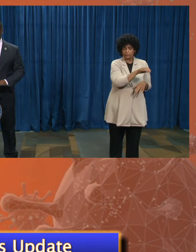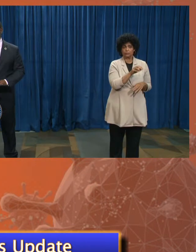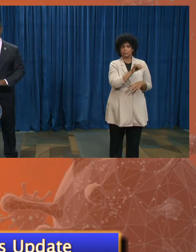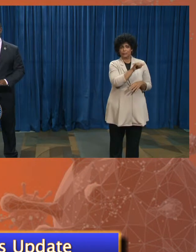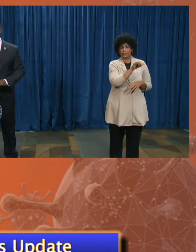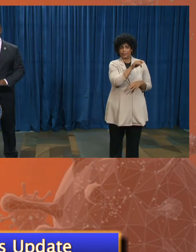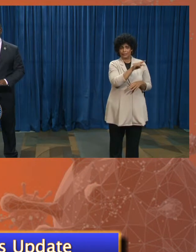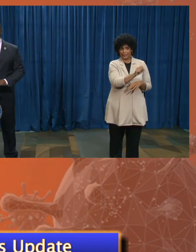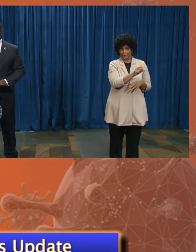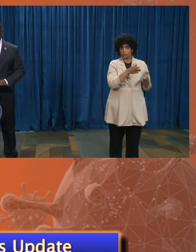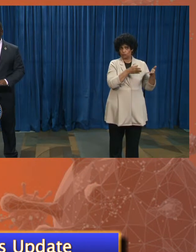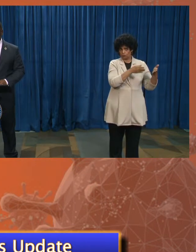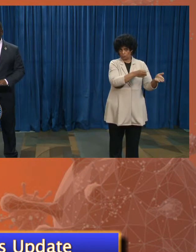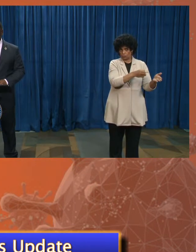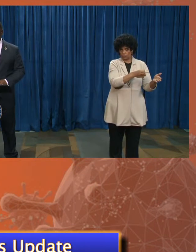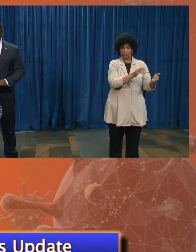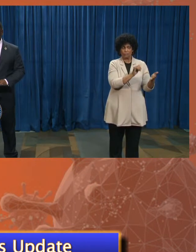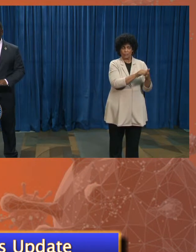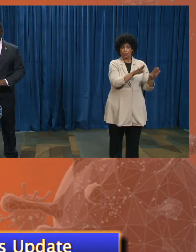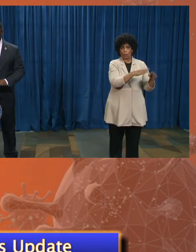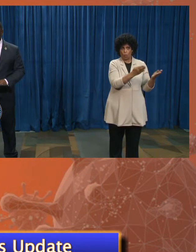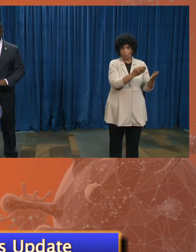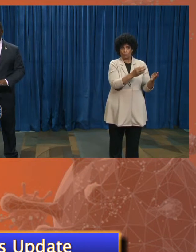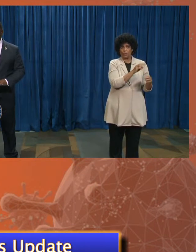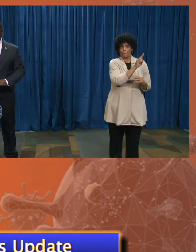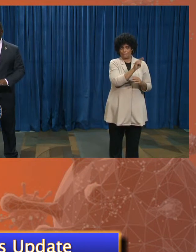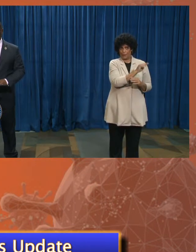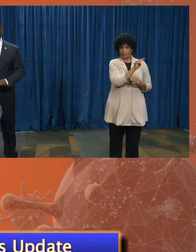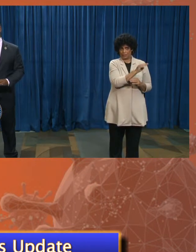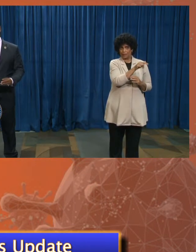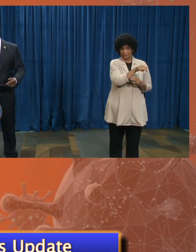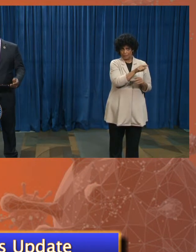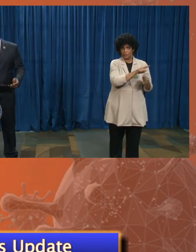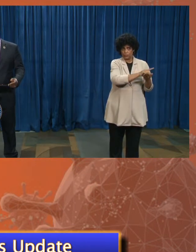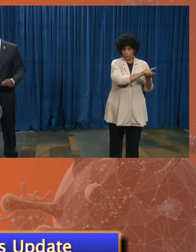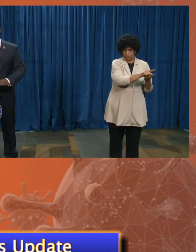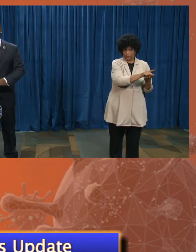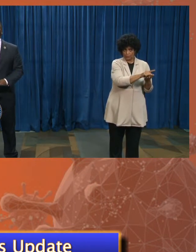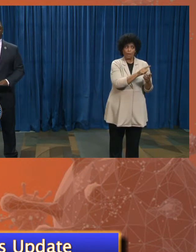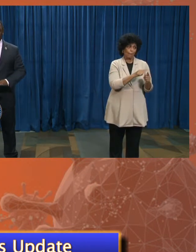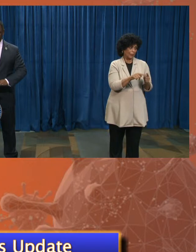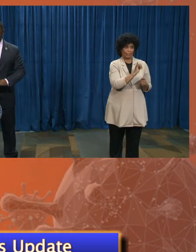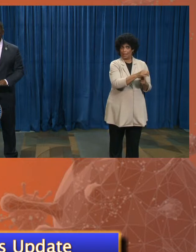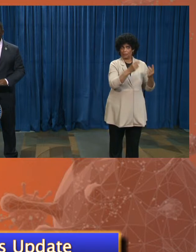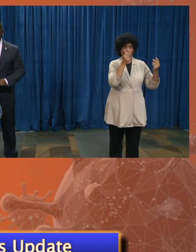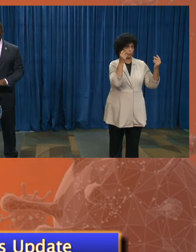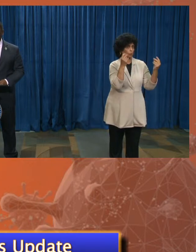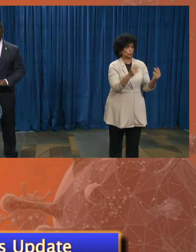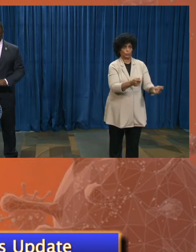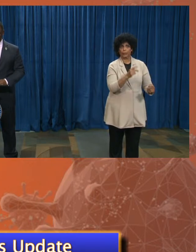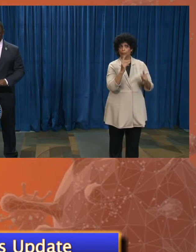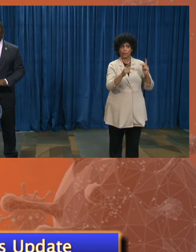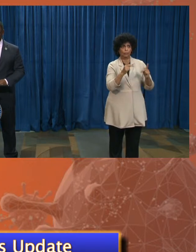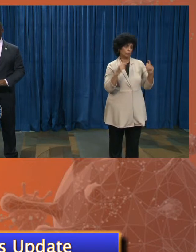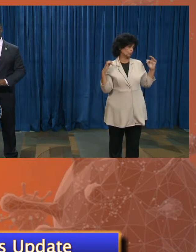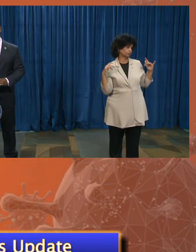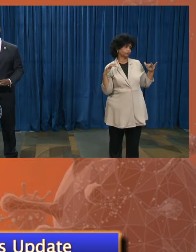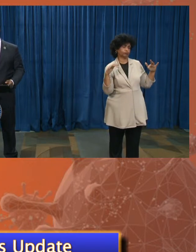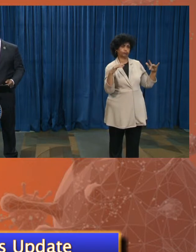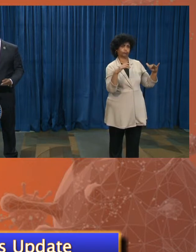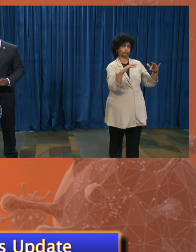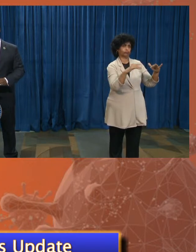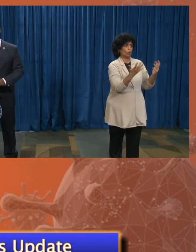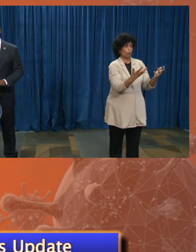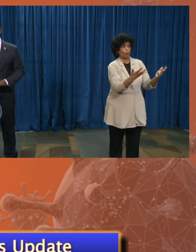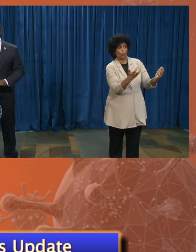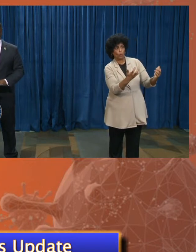Road on Monday of this week. It, too, was quickly overwhelmed with residents seeking